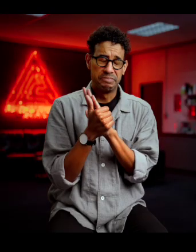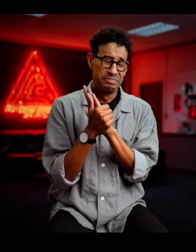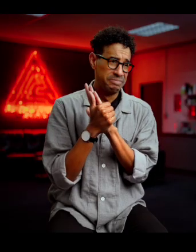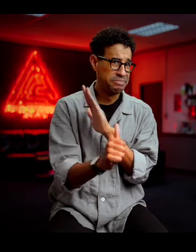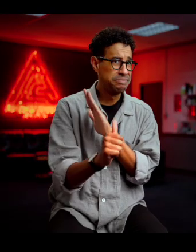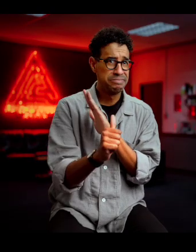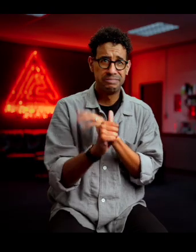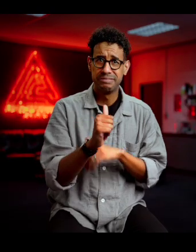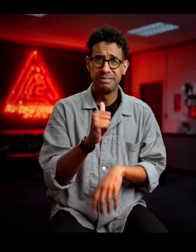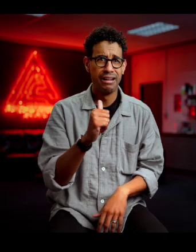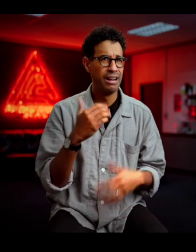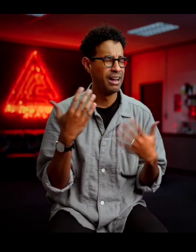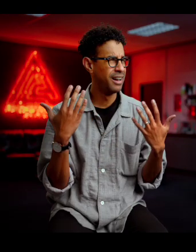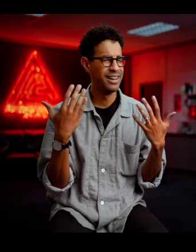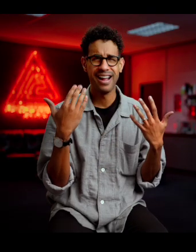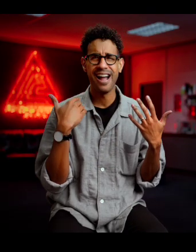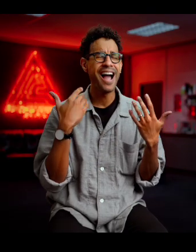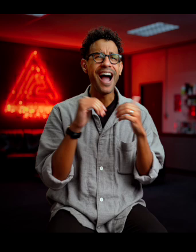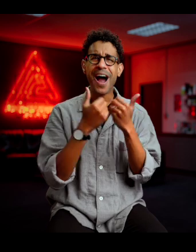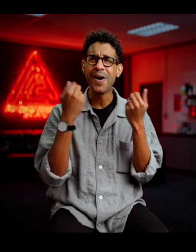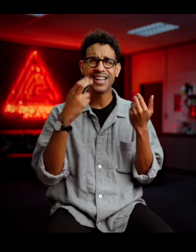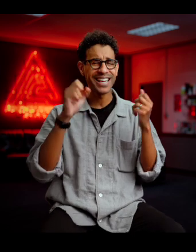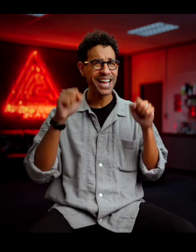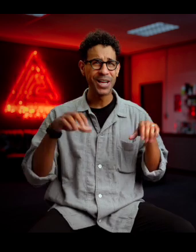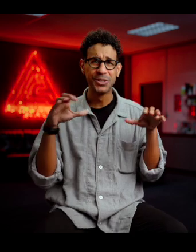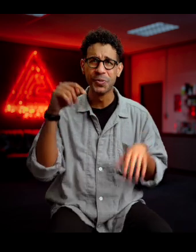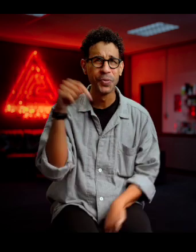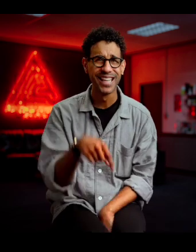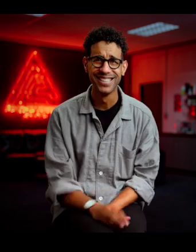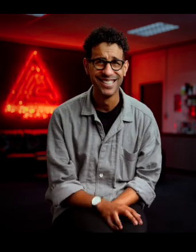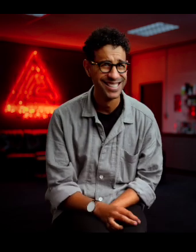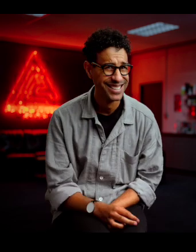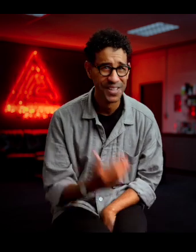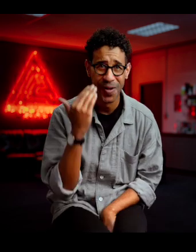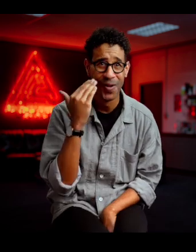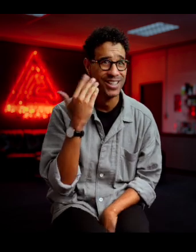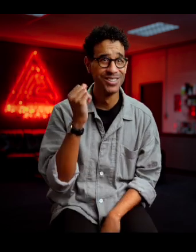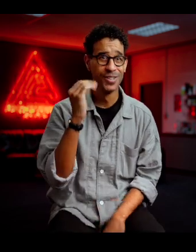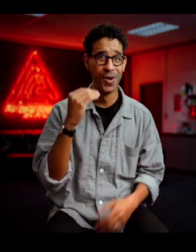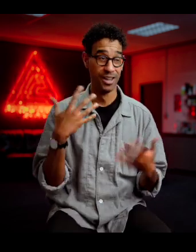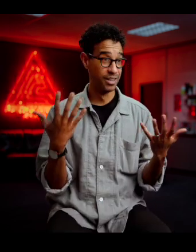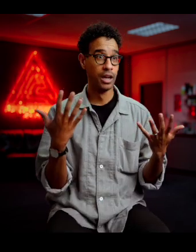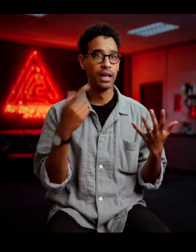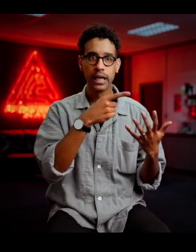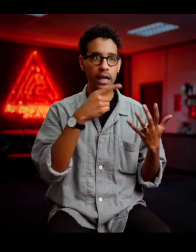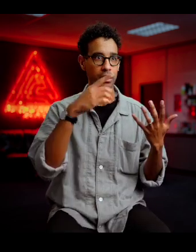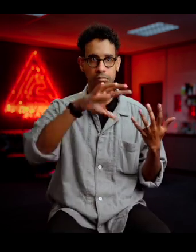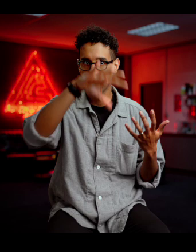Mike is so talented, so immensely talented. How he's able to do all of this is just amazing.